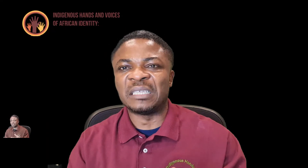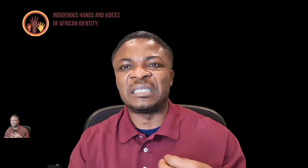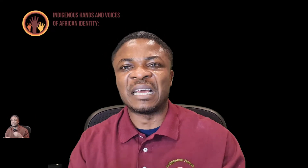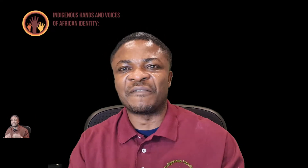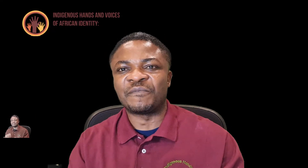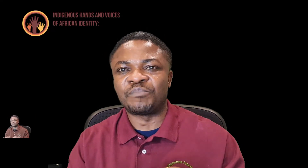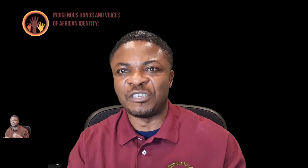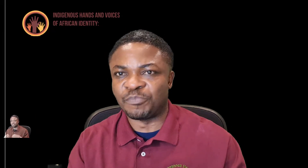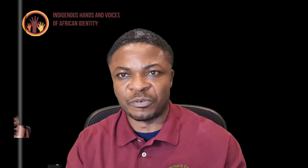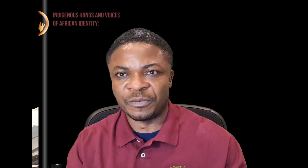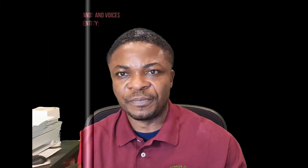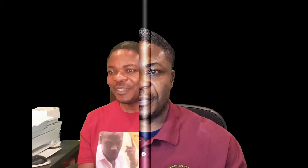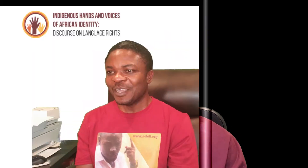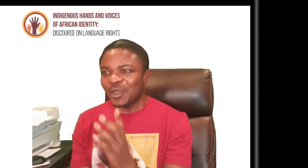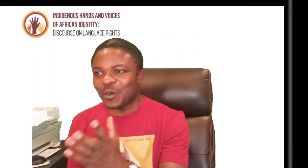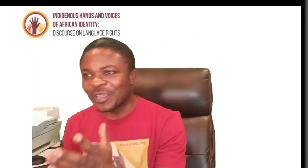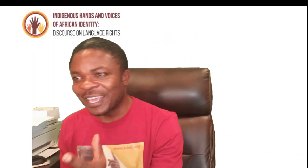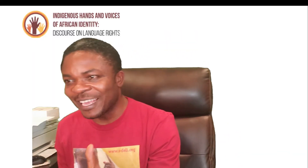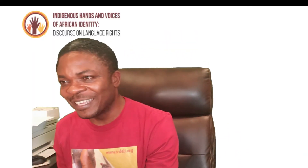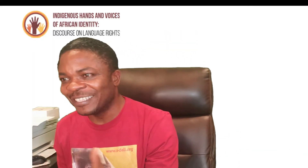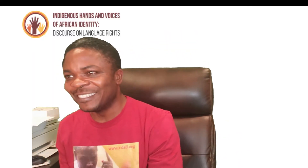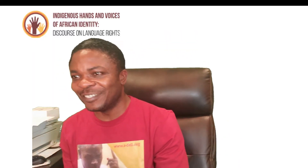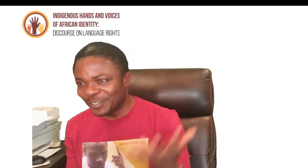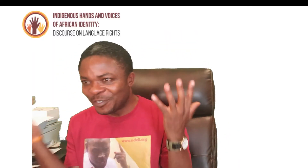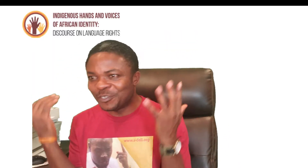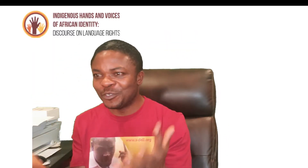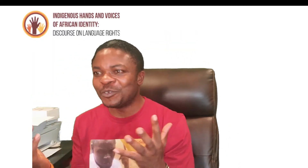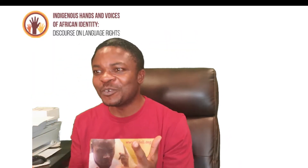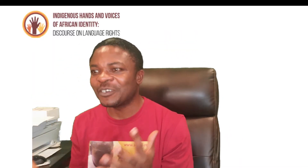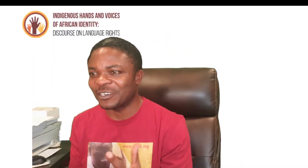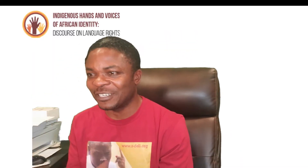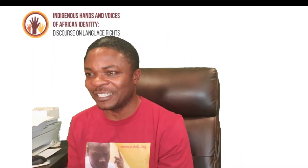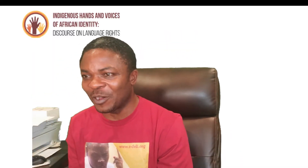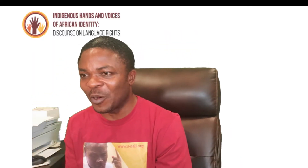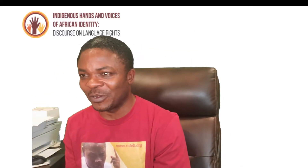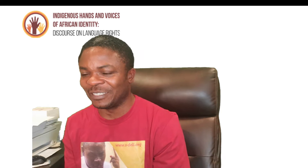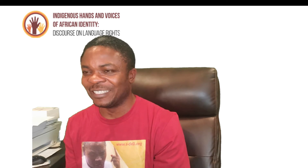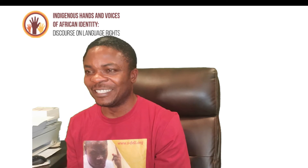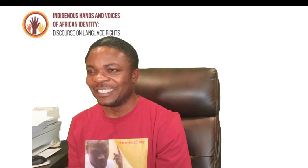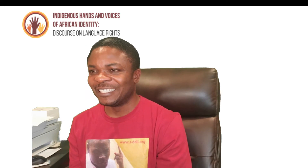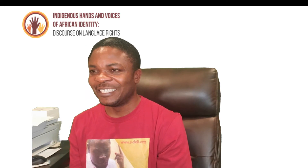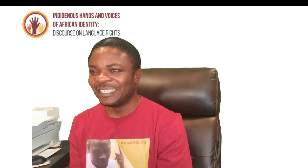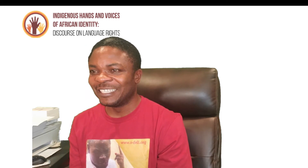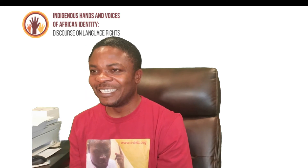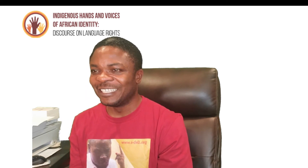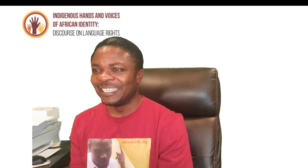with the deaf people. Okay, you heard it all.